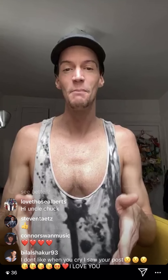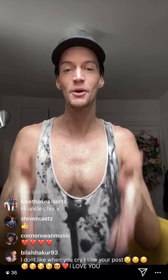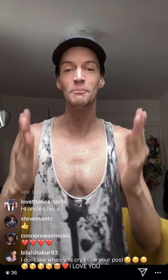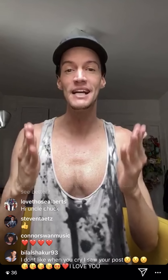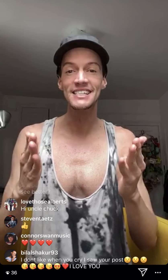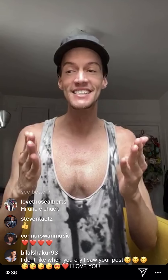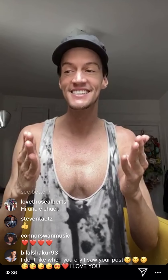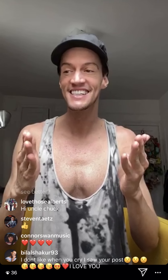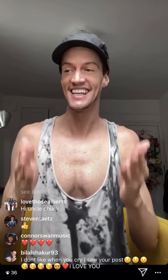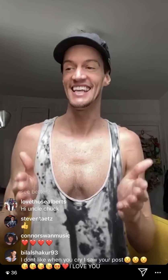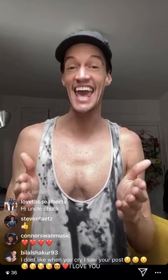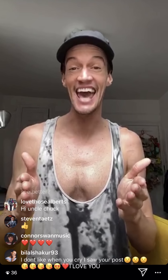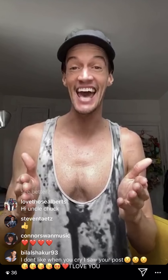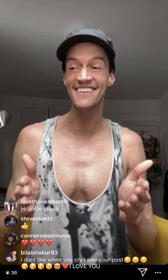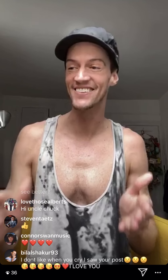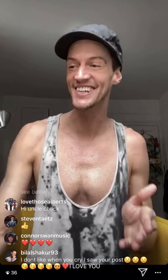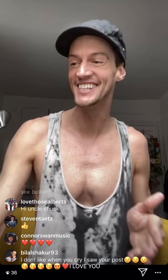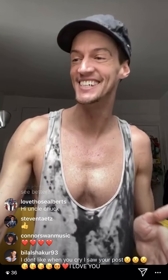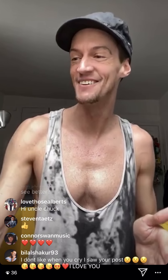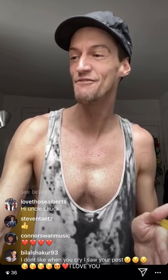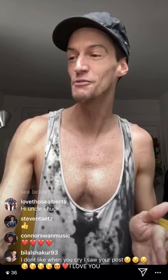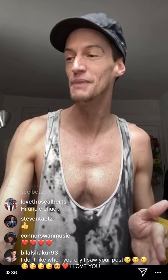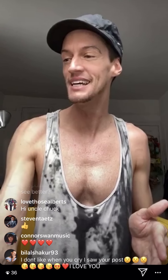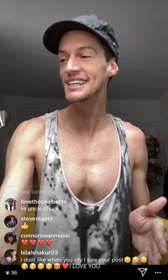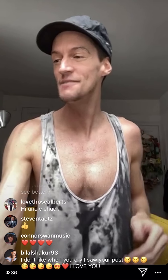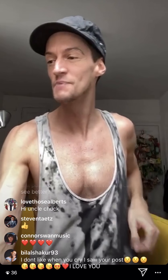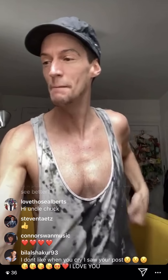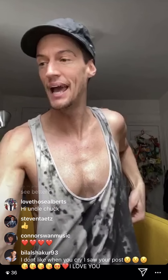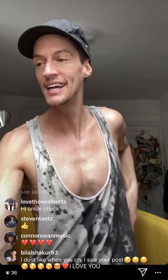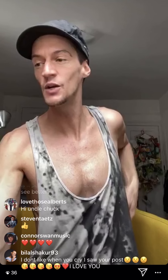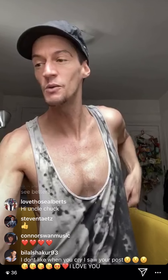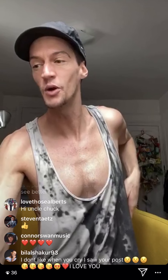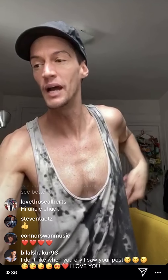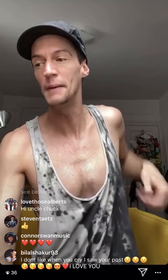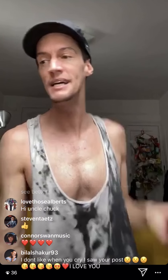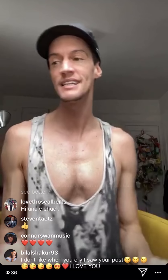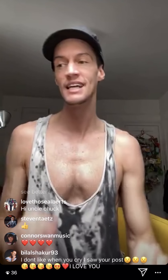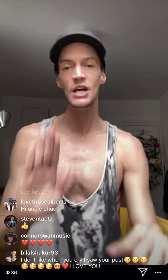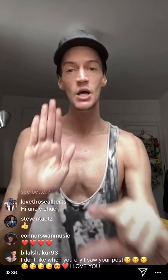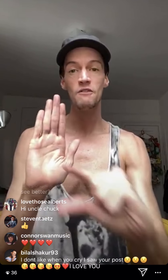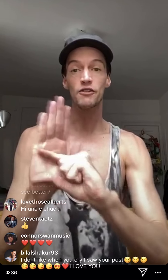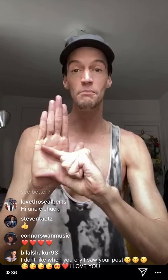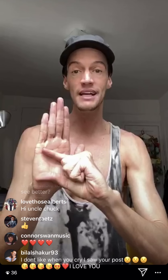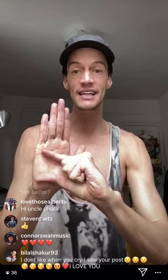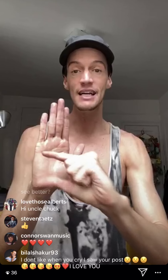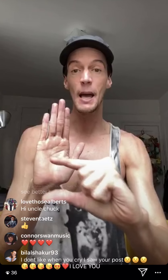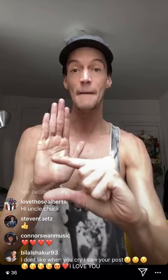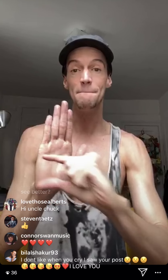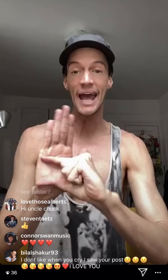permit. Yeah, very good. Forbid, ban, or prohibit. Forbid,